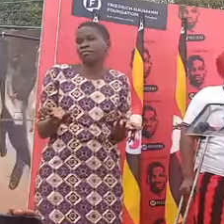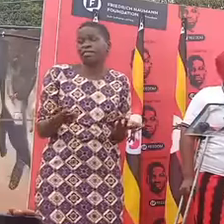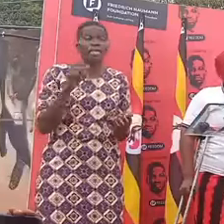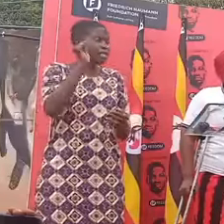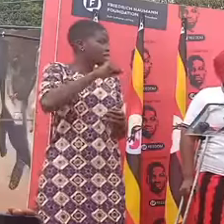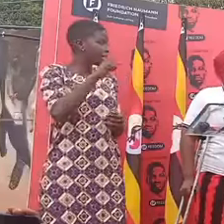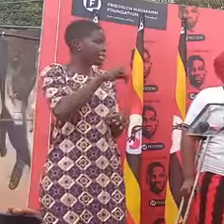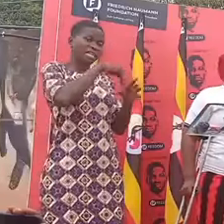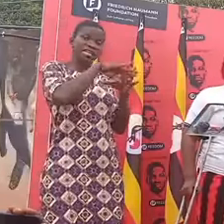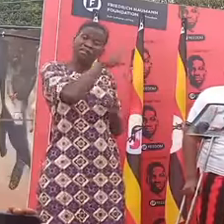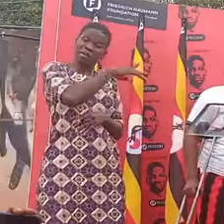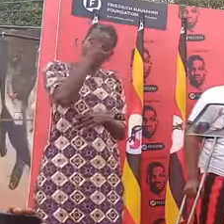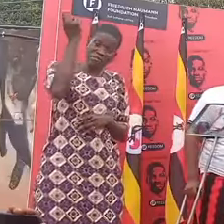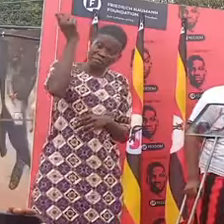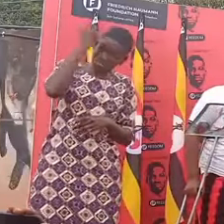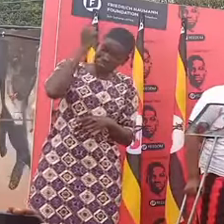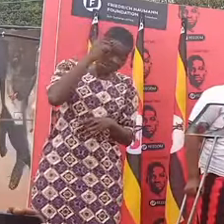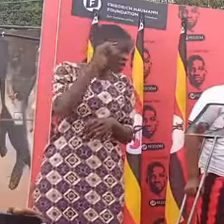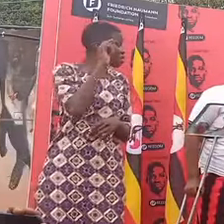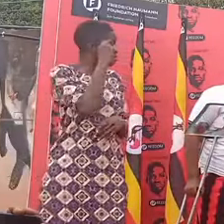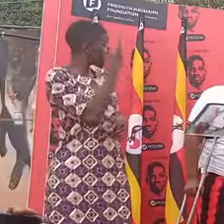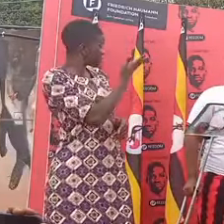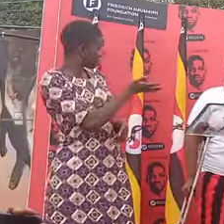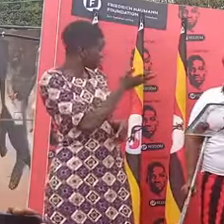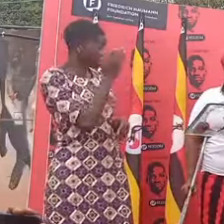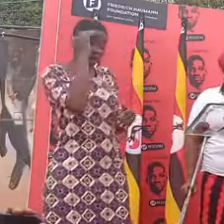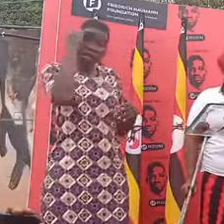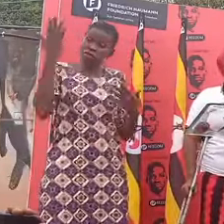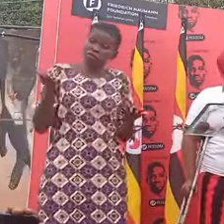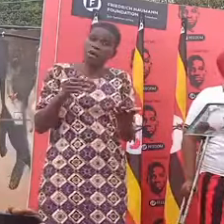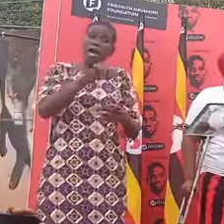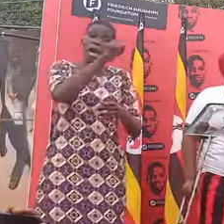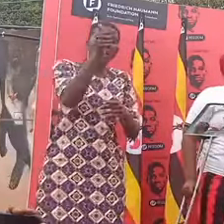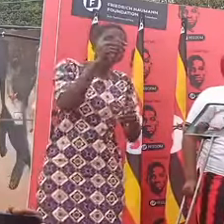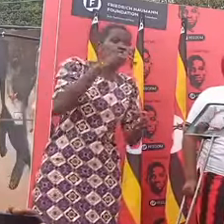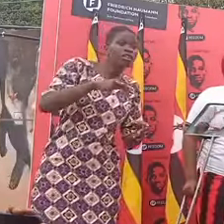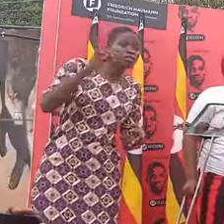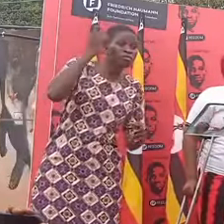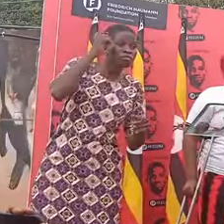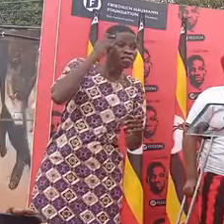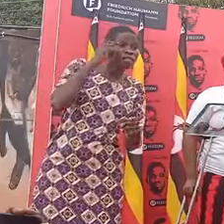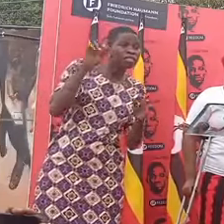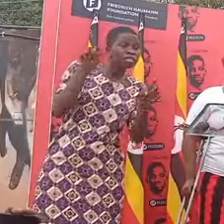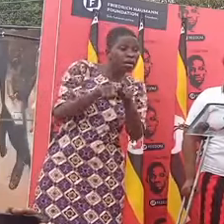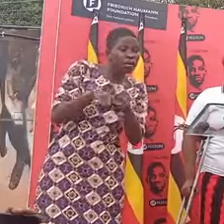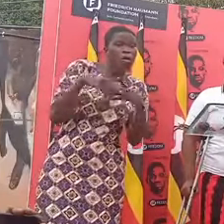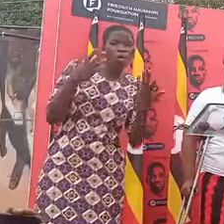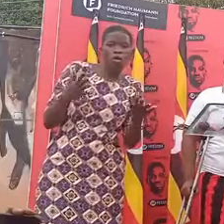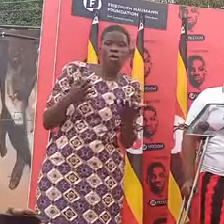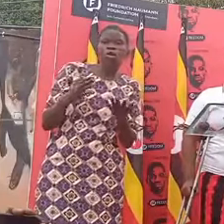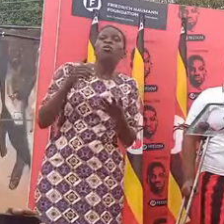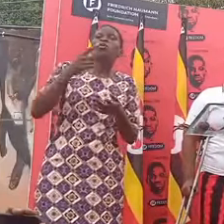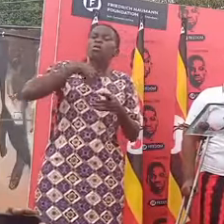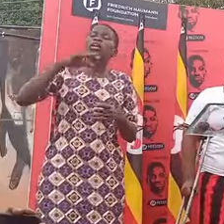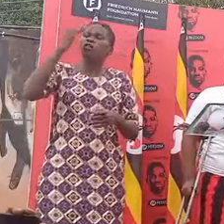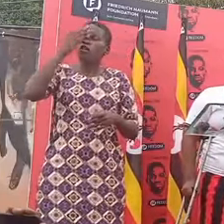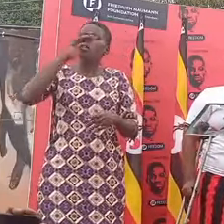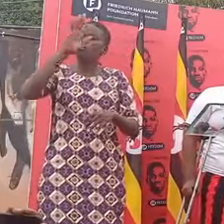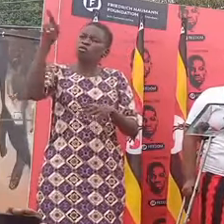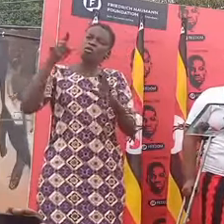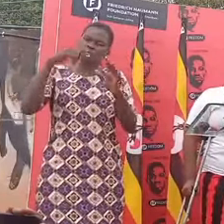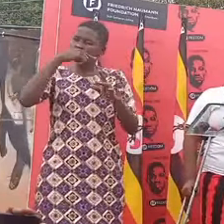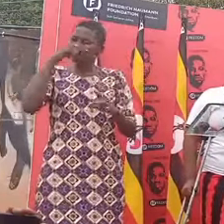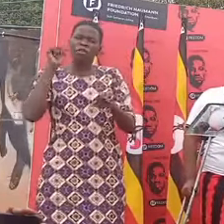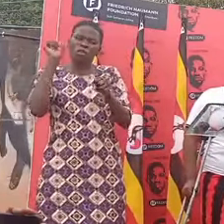muntegeere yange mwendowooza madamu nayi tulina ebintu byonna byonna muzeeyi Museveni ffe tulowooza nti gwabikola bw'obanga si